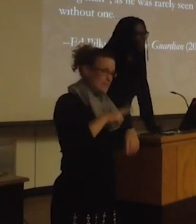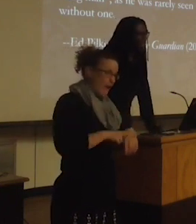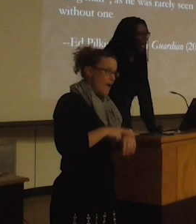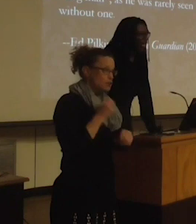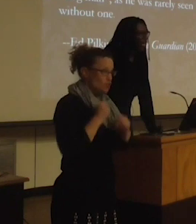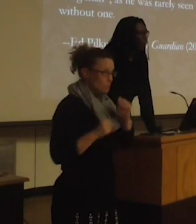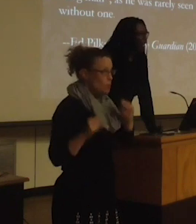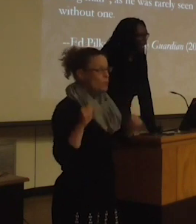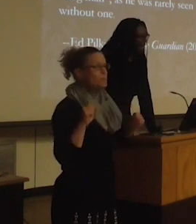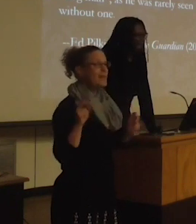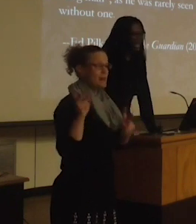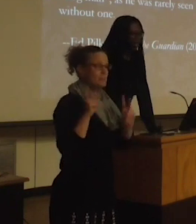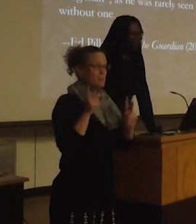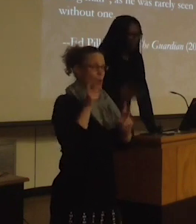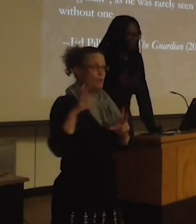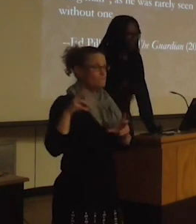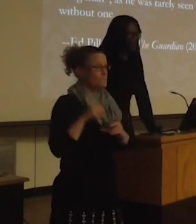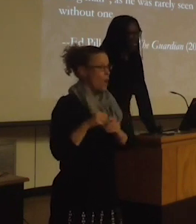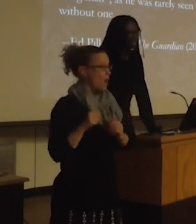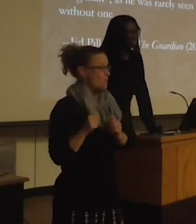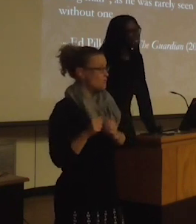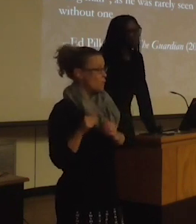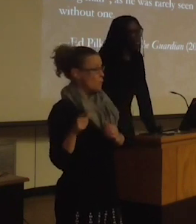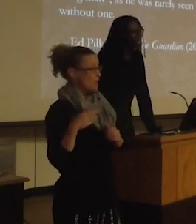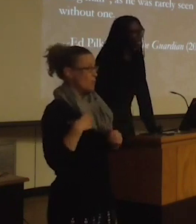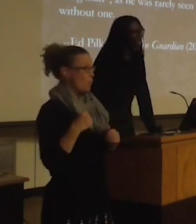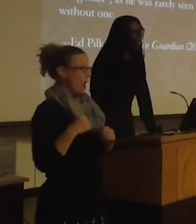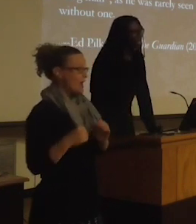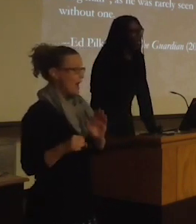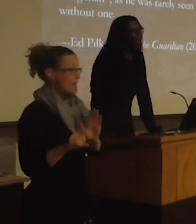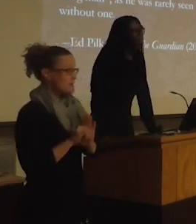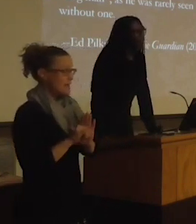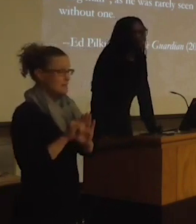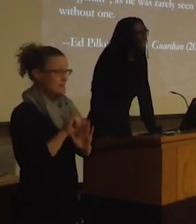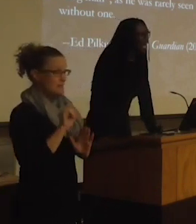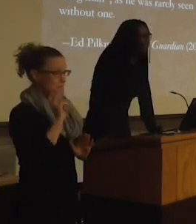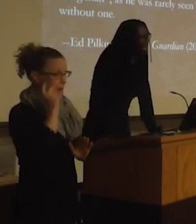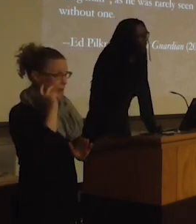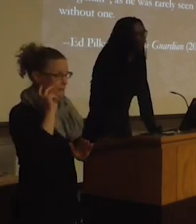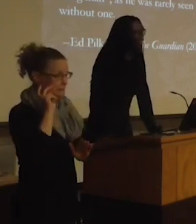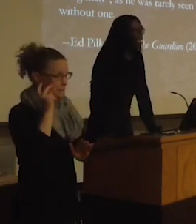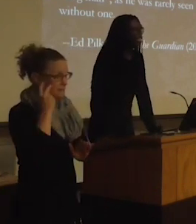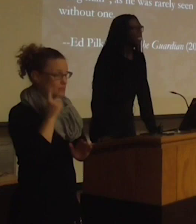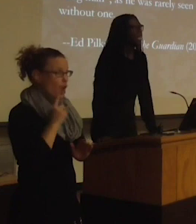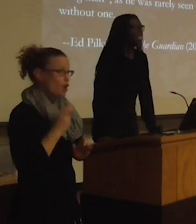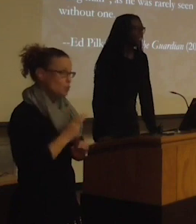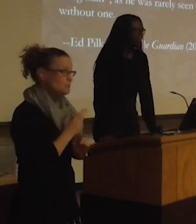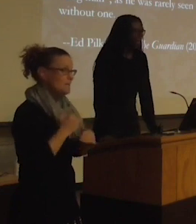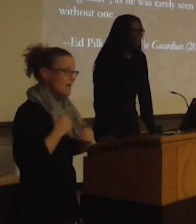and people who engage in white identity politics are using animal